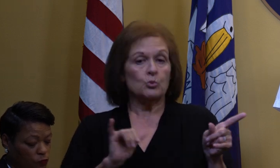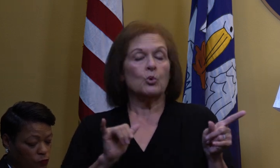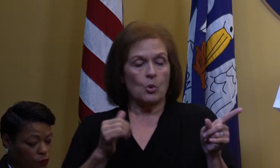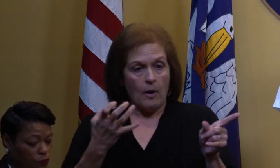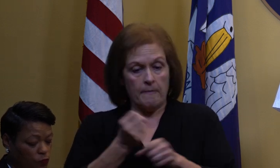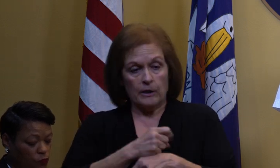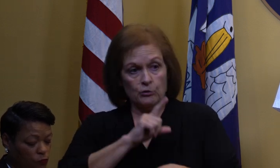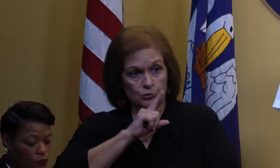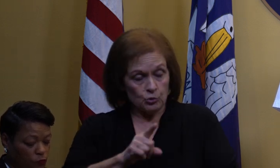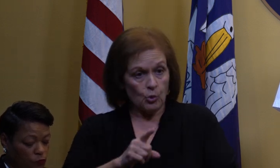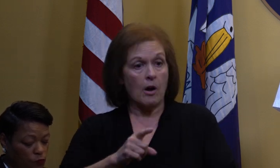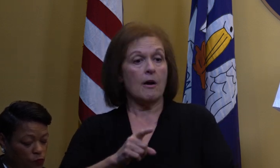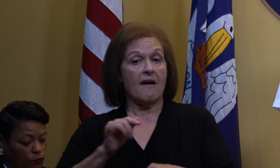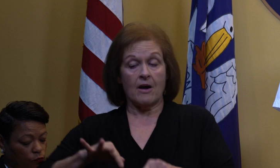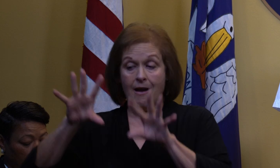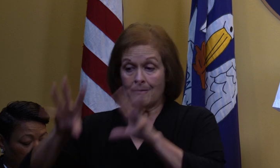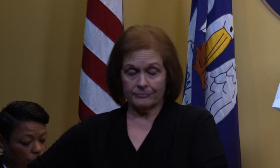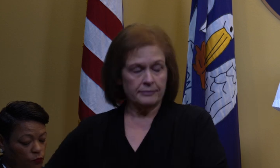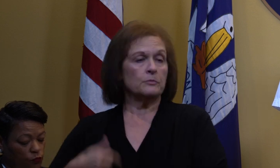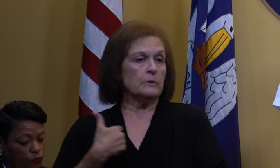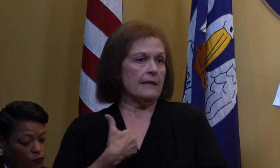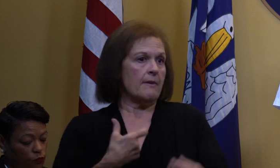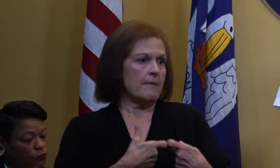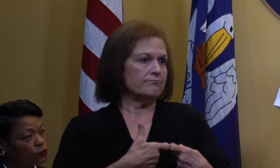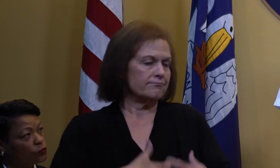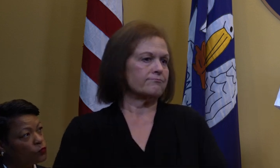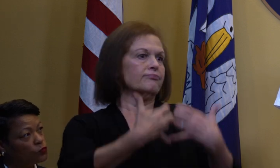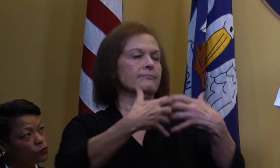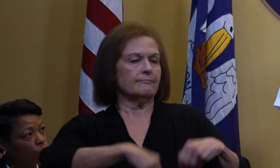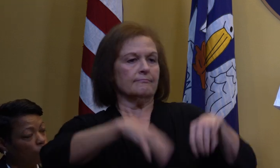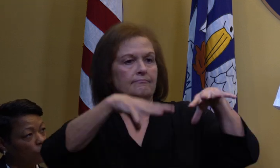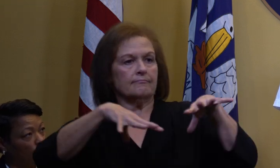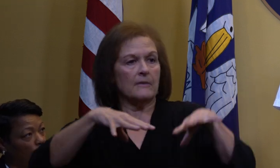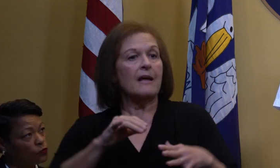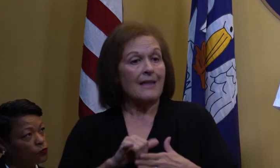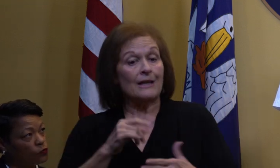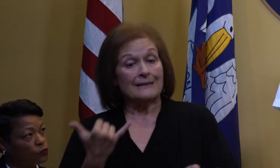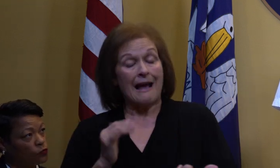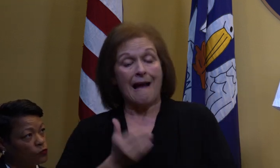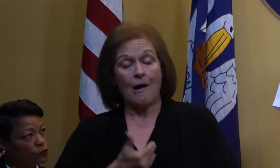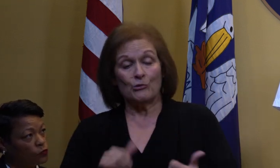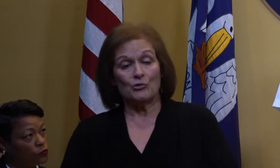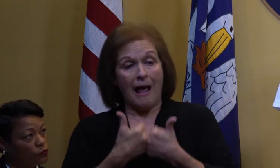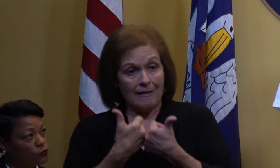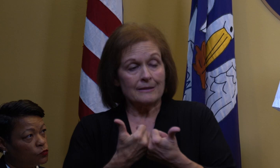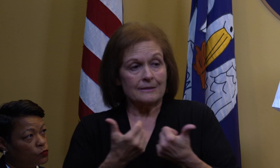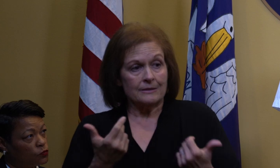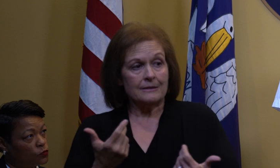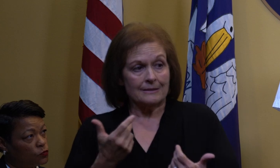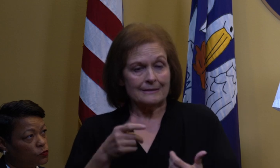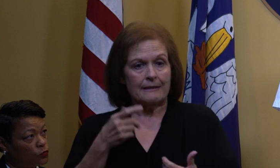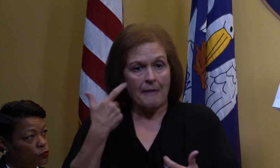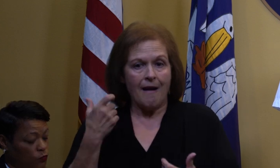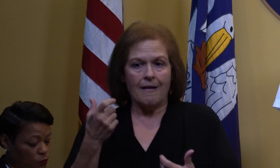adequate power ready to go, because I believe that as a city, our biggest challenge right now is going to be